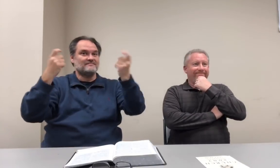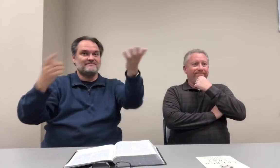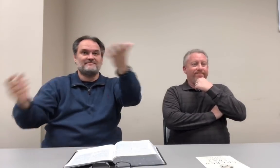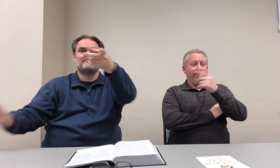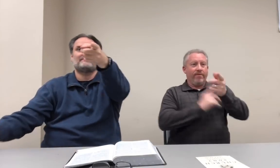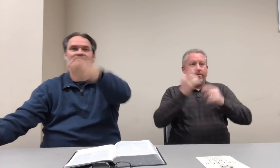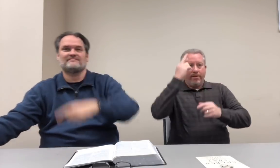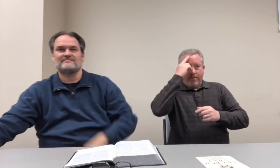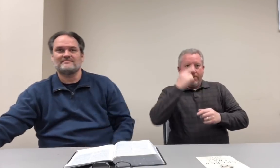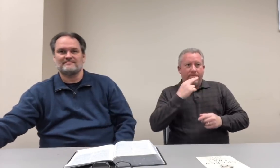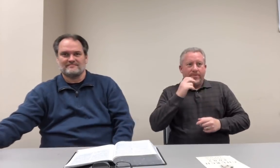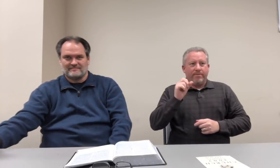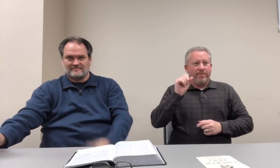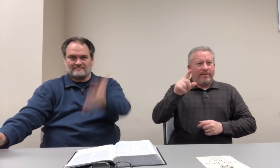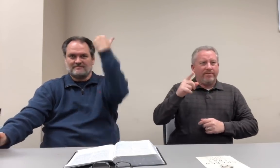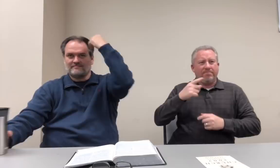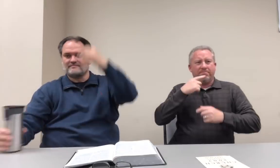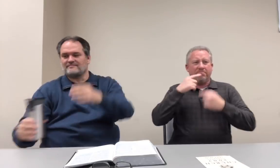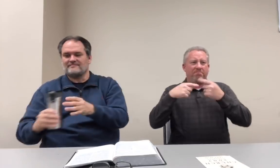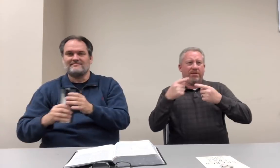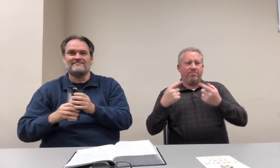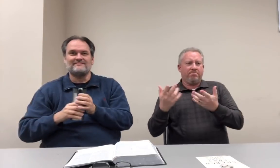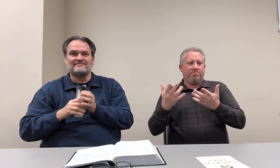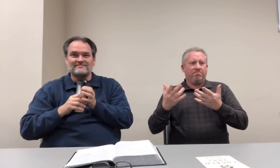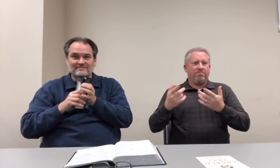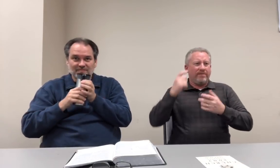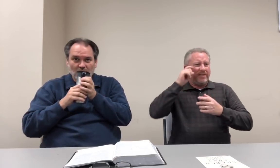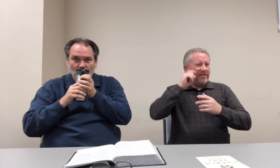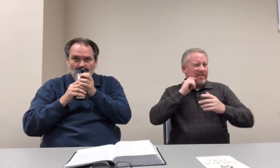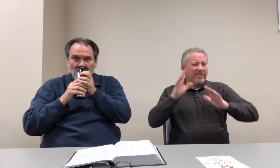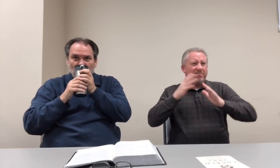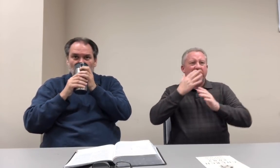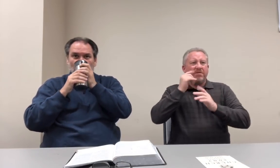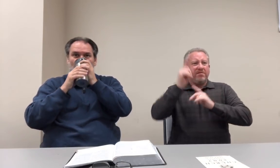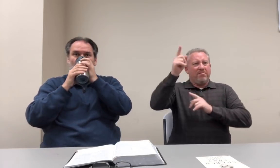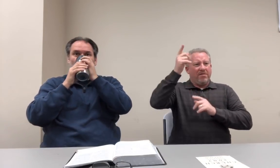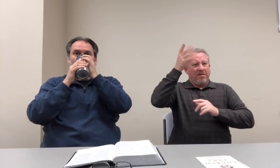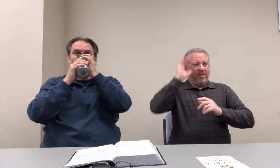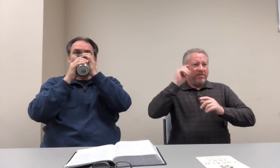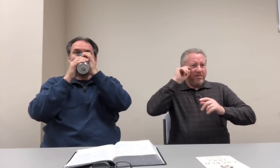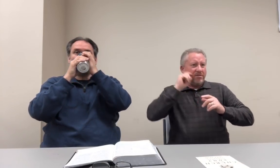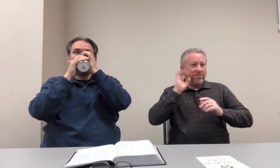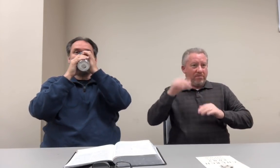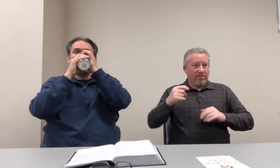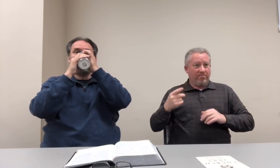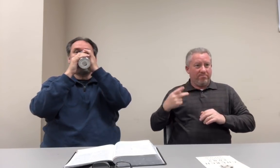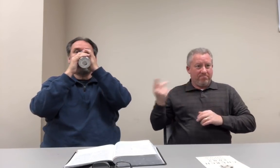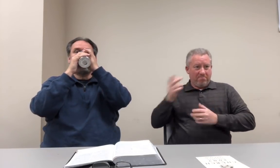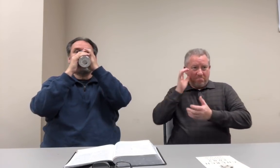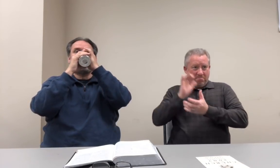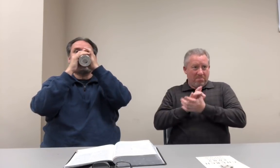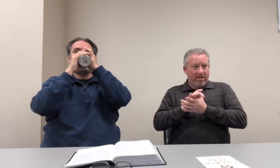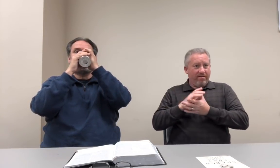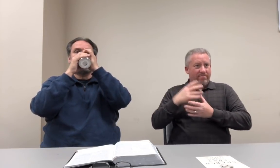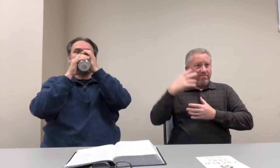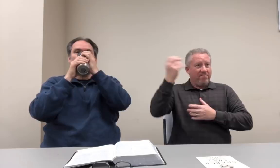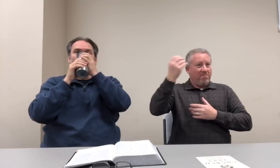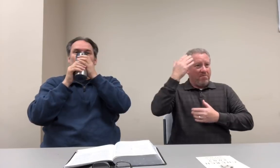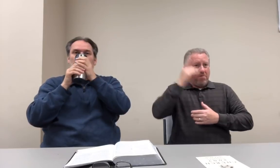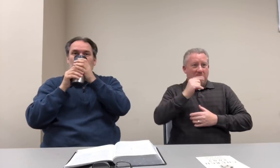sinned, he disobeyed. Here we are. This is God speaking. I regret that I have made Saul king, for